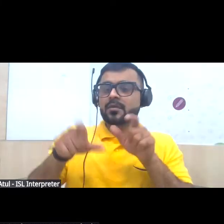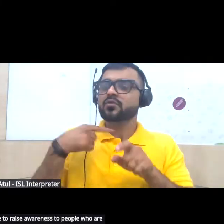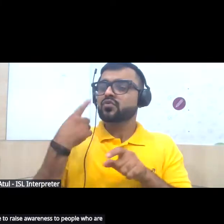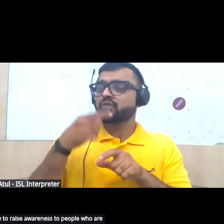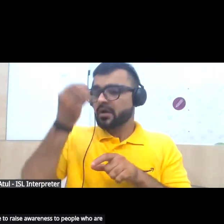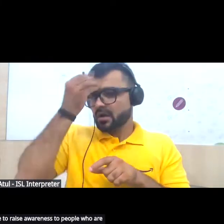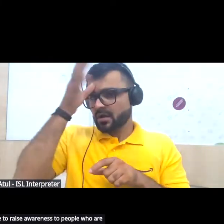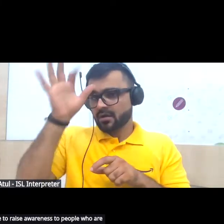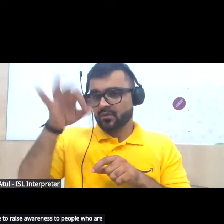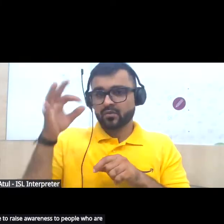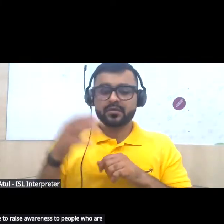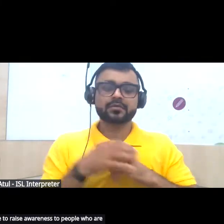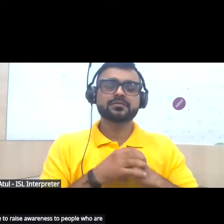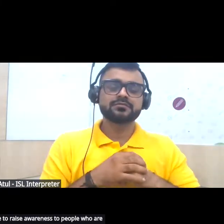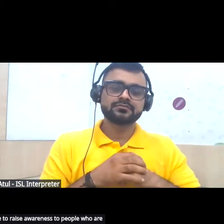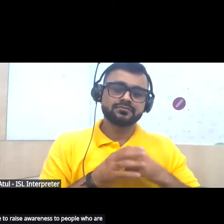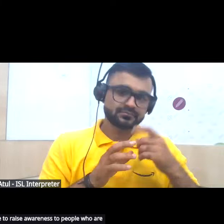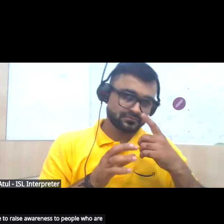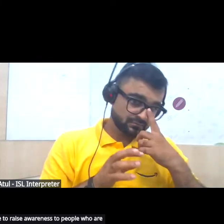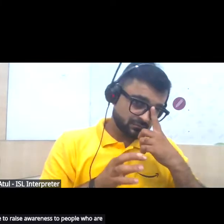of.